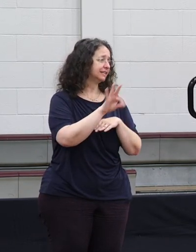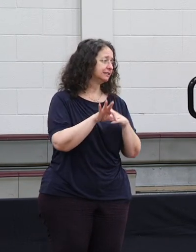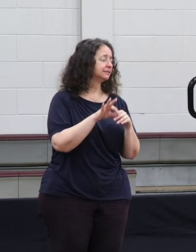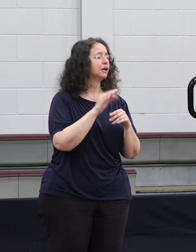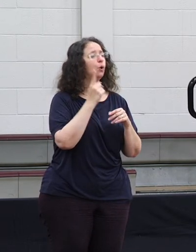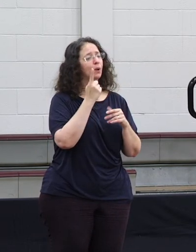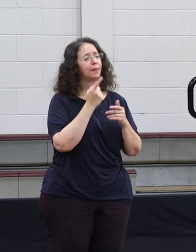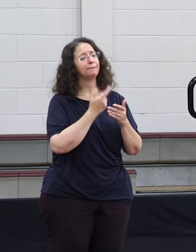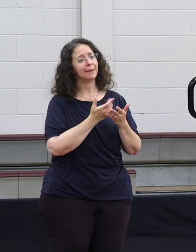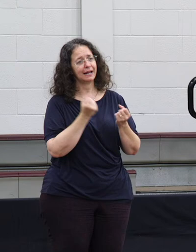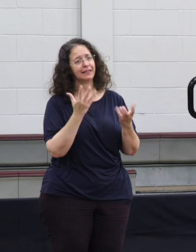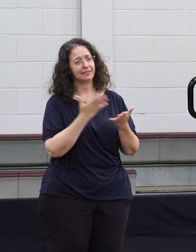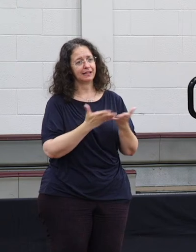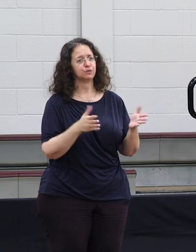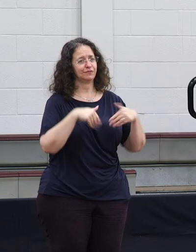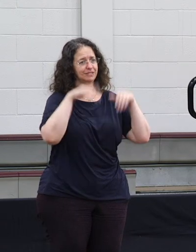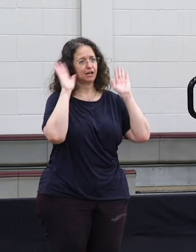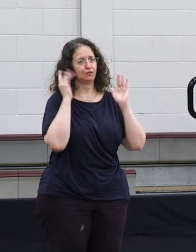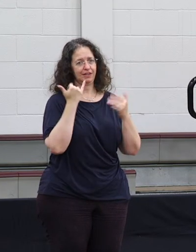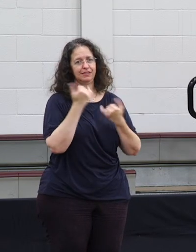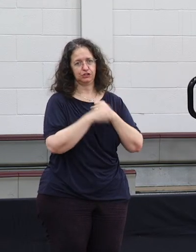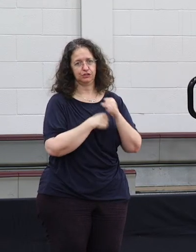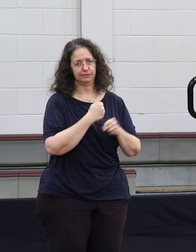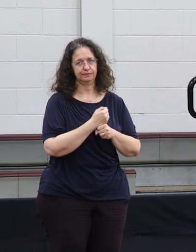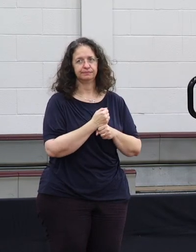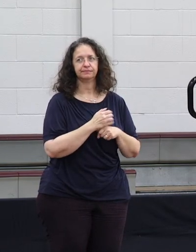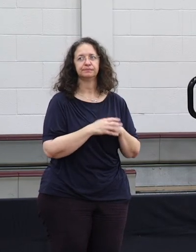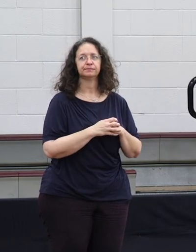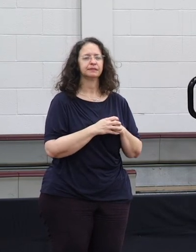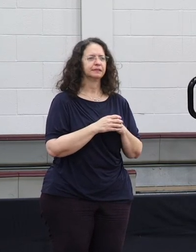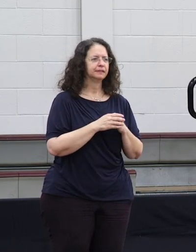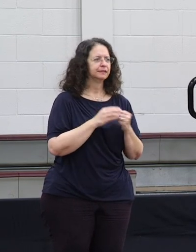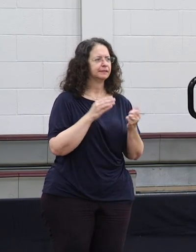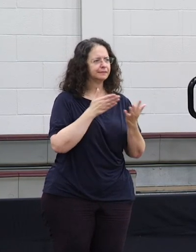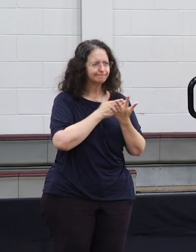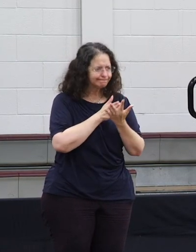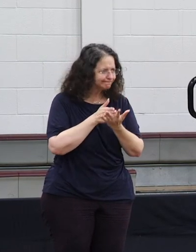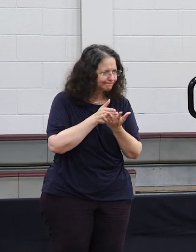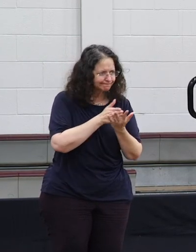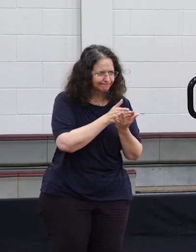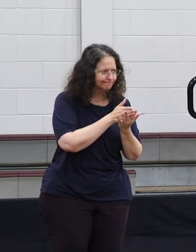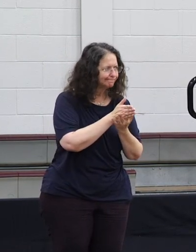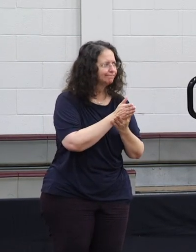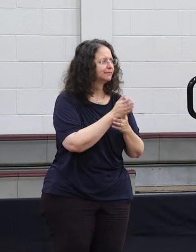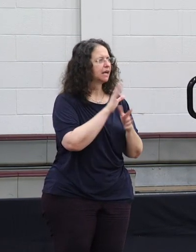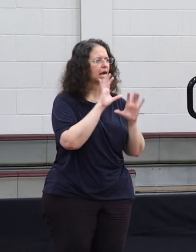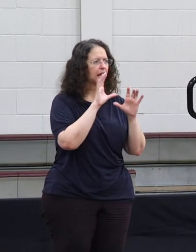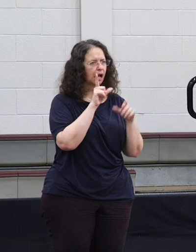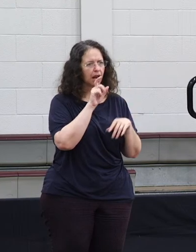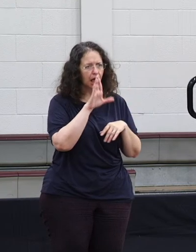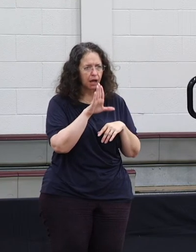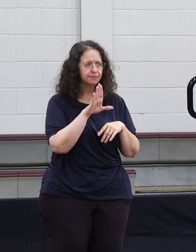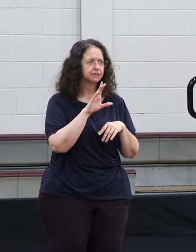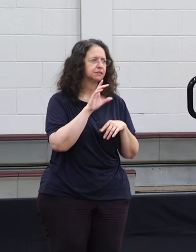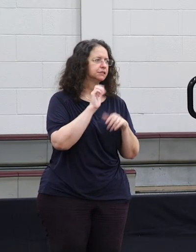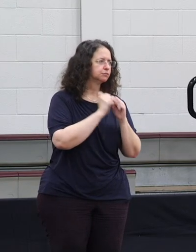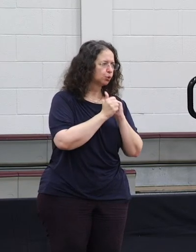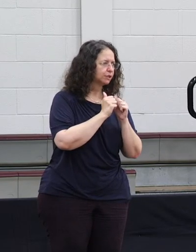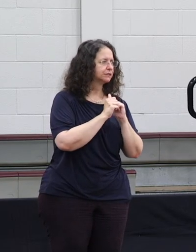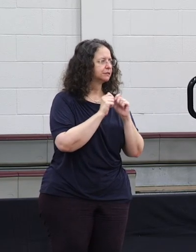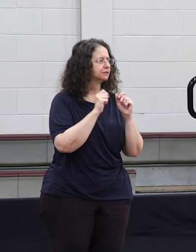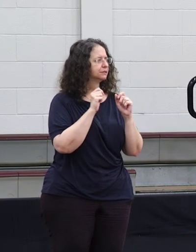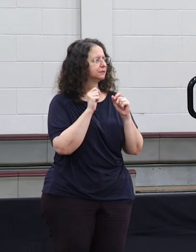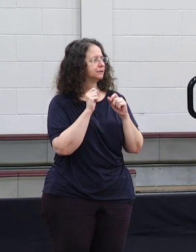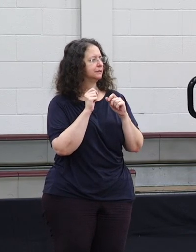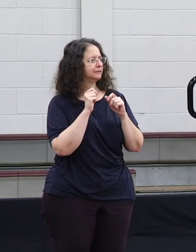many things that we've had to sacrifice this year. We've been through so many quarantines, our clubs and sports programs have had to fight some tough battles to